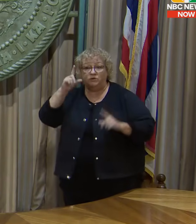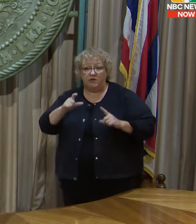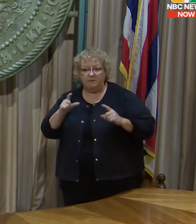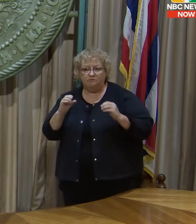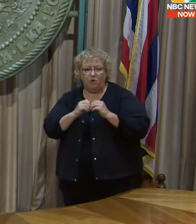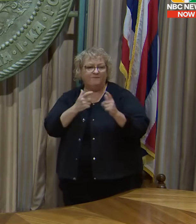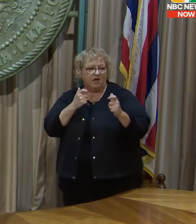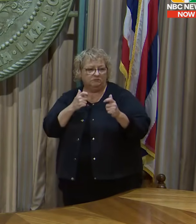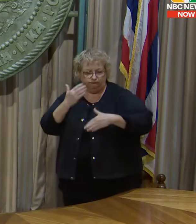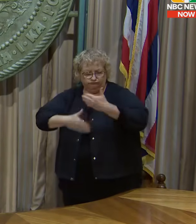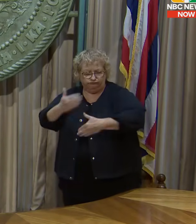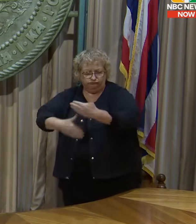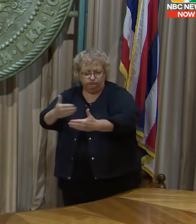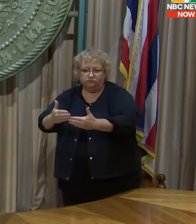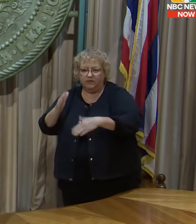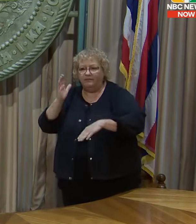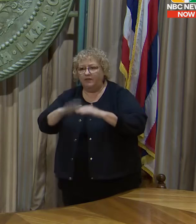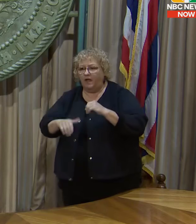be much more